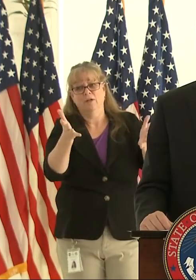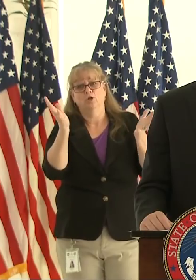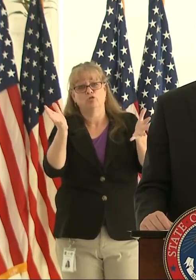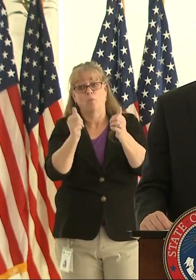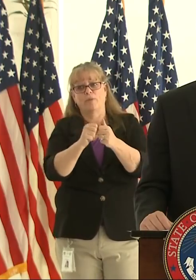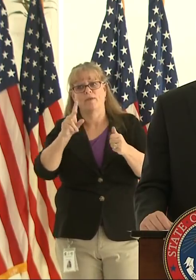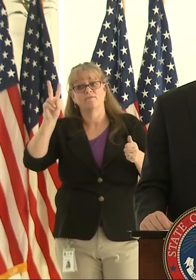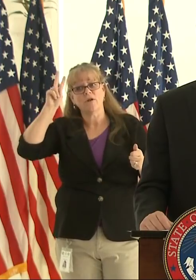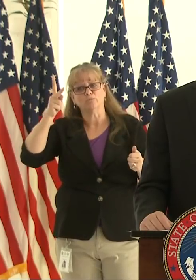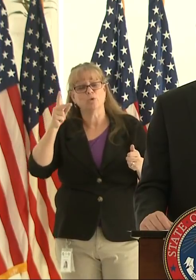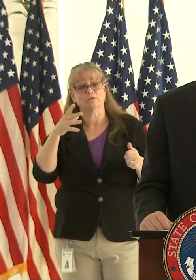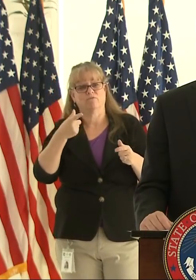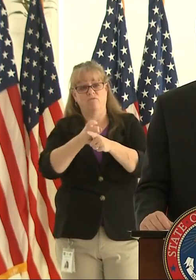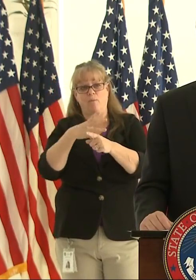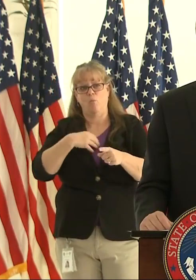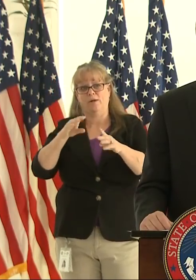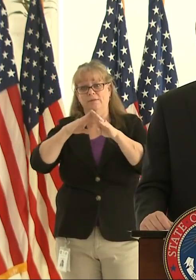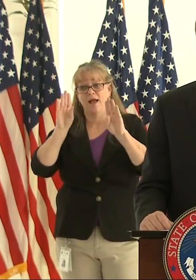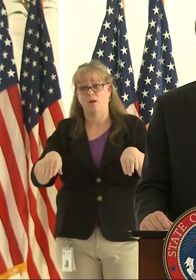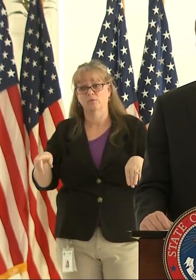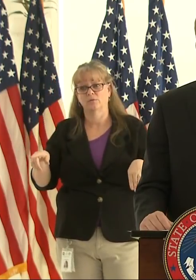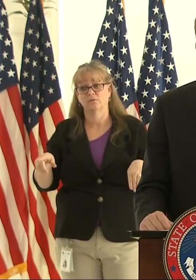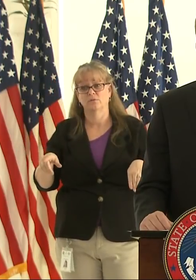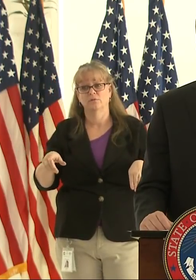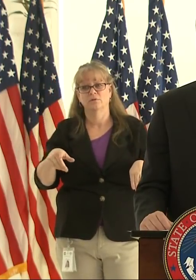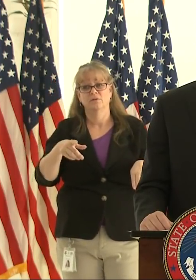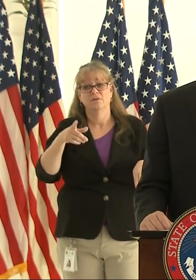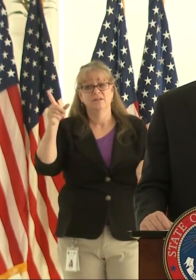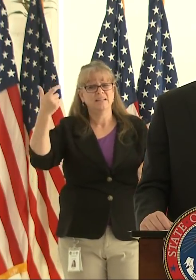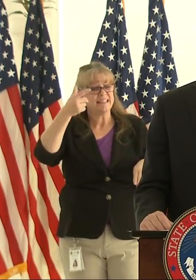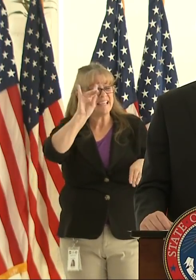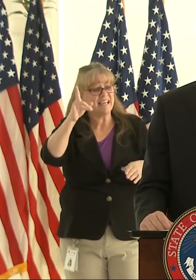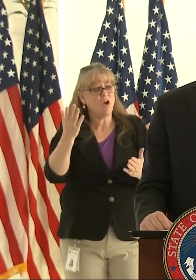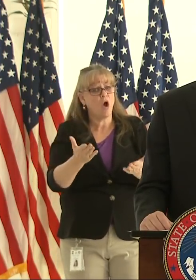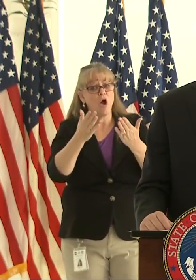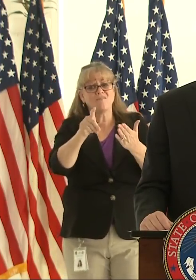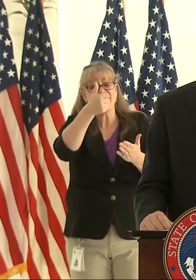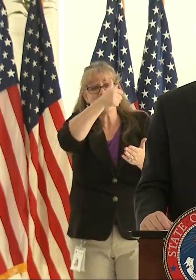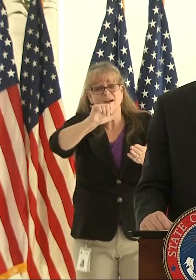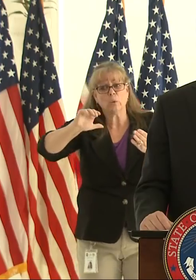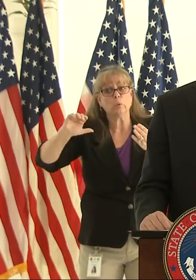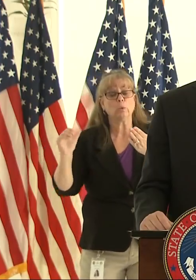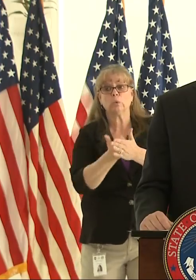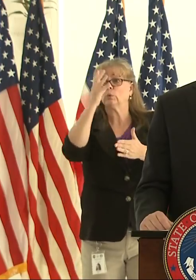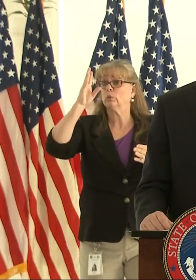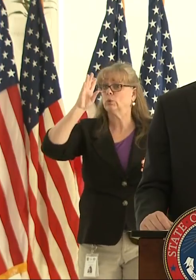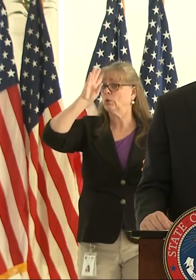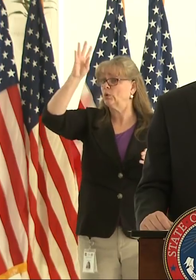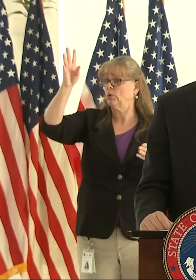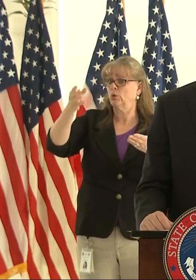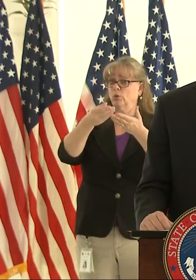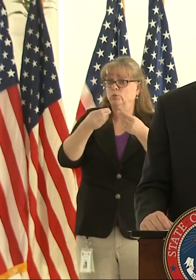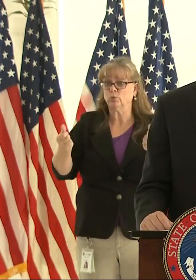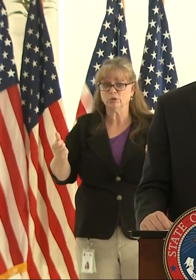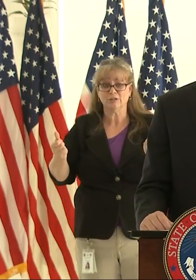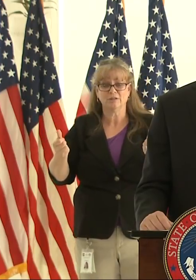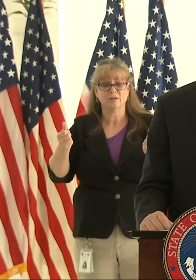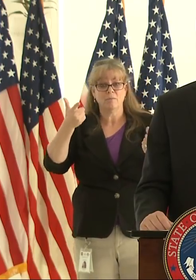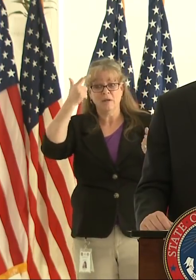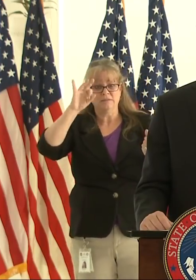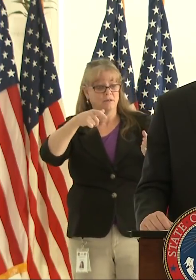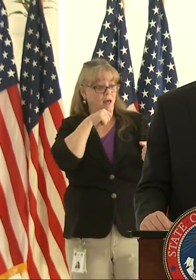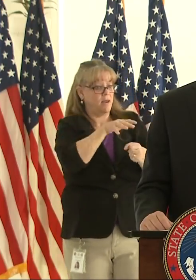the administration offered any new solutions regarding shortages of testing supplies? And what